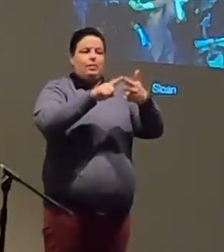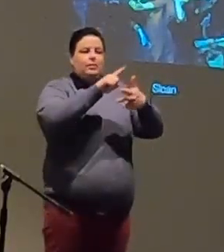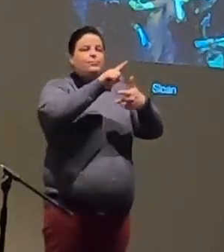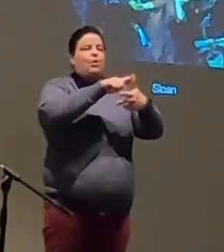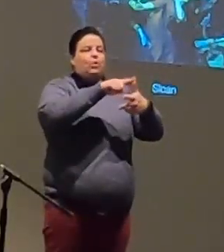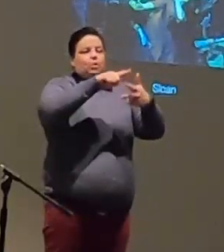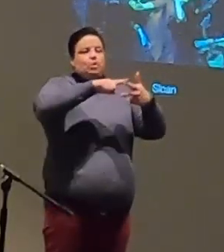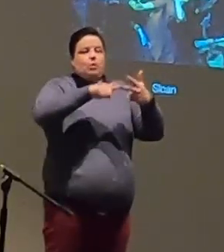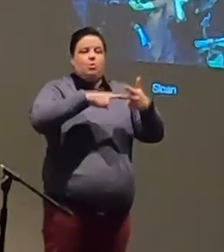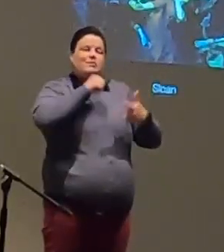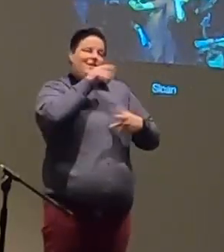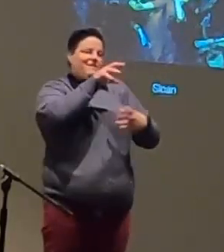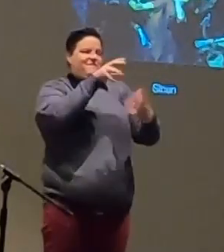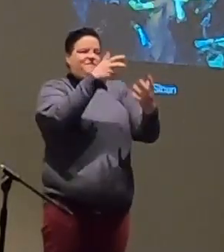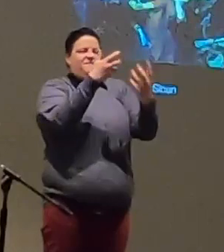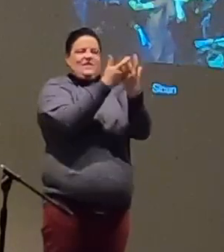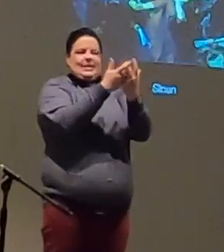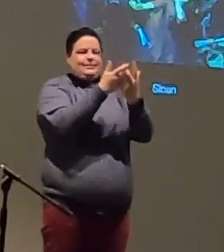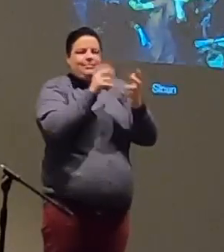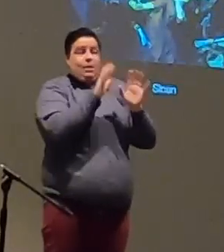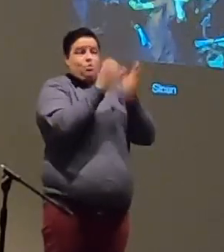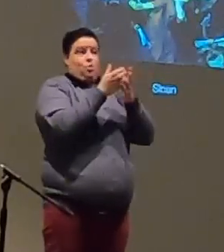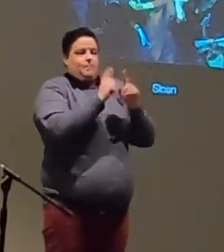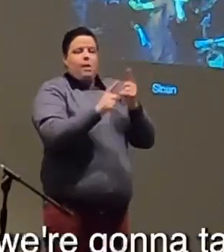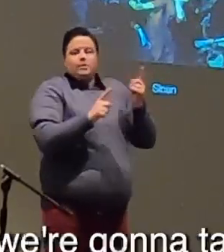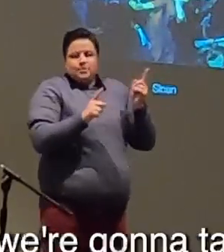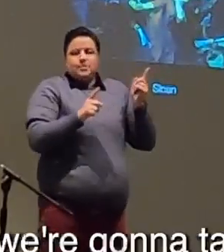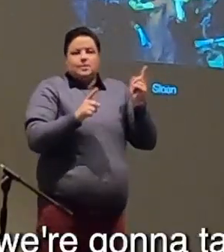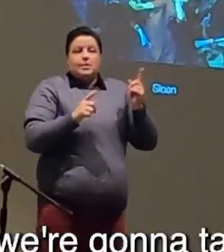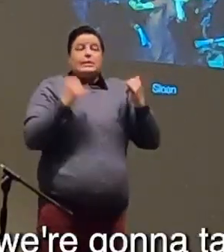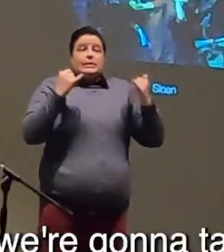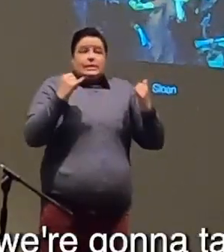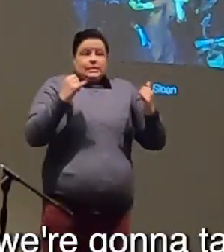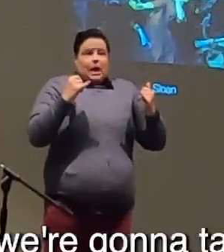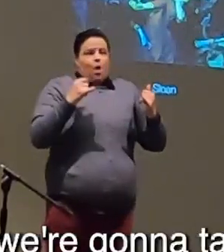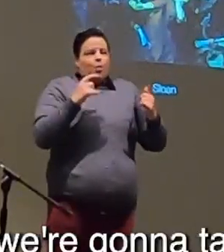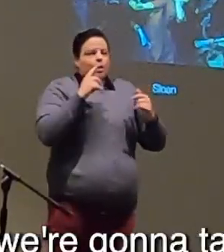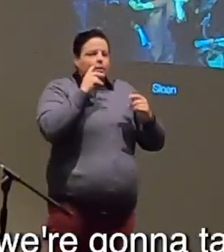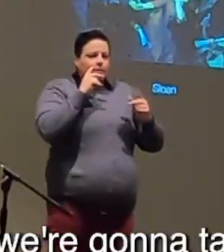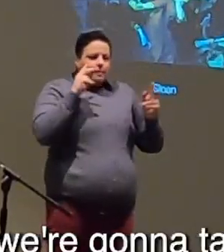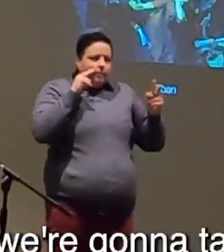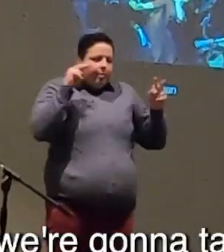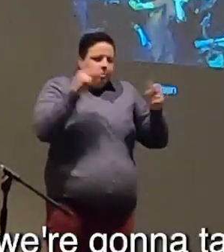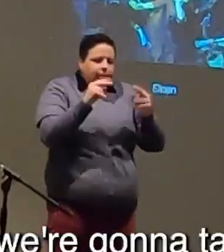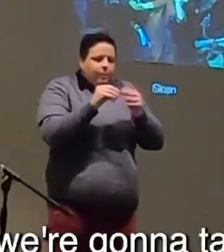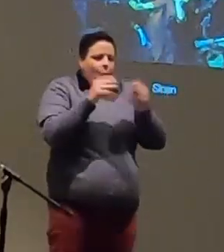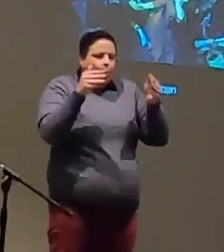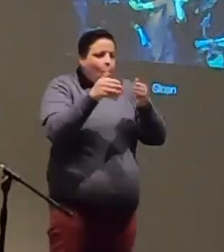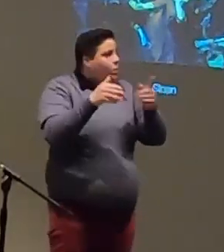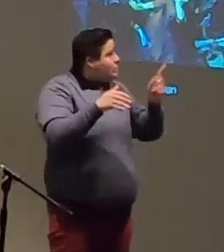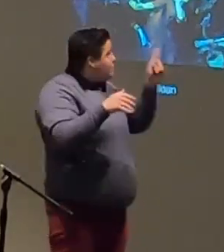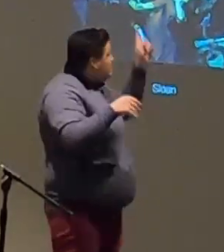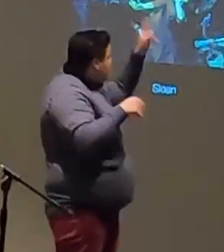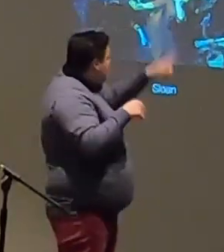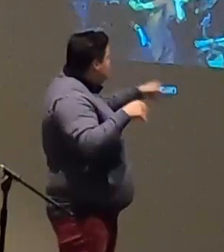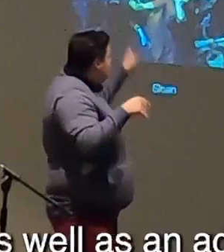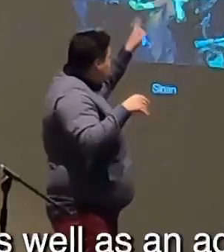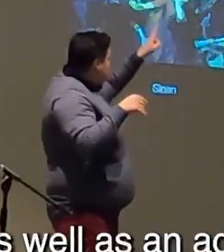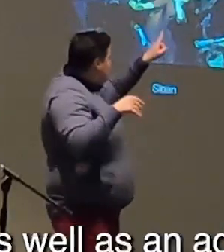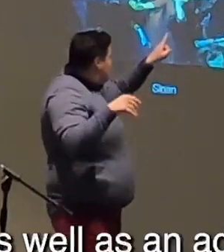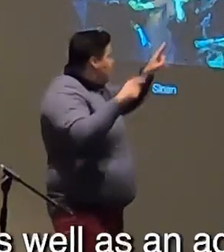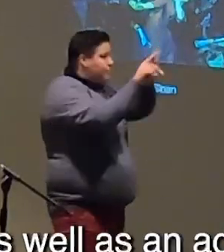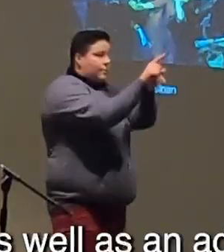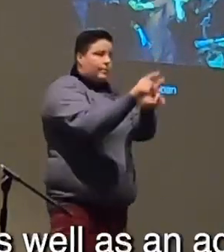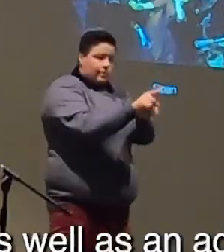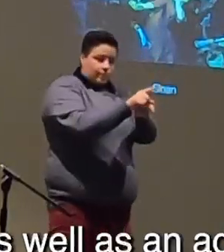this category. But with that in mind, now we're going to take a closer look at these paintings that were in the exhibition, as